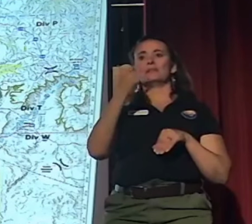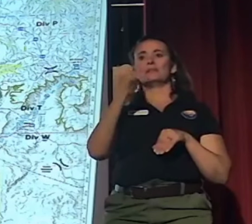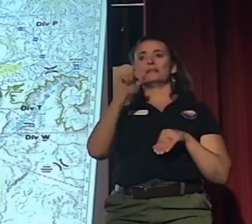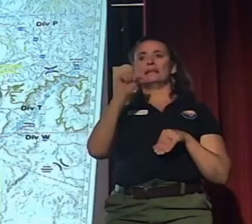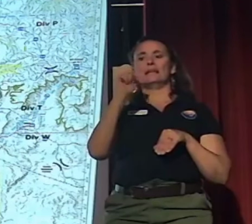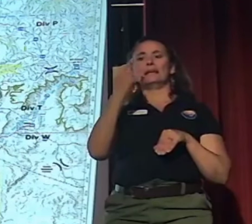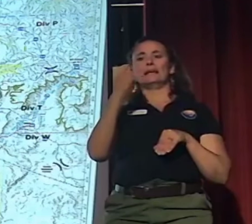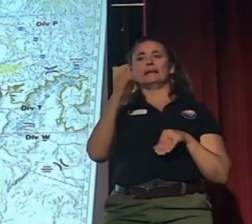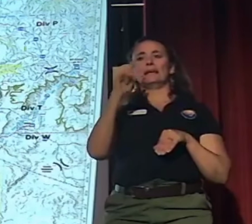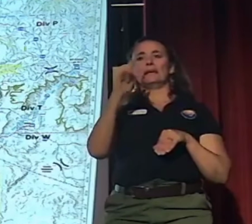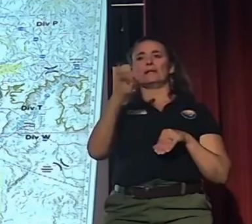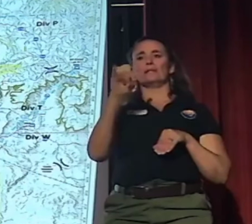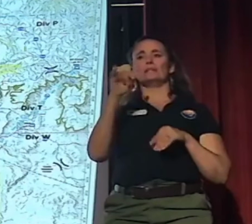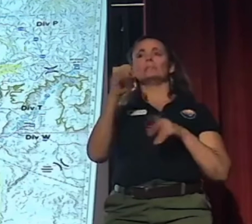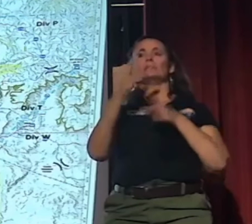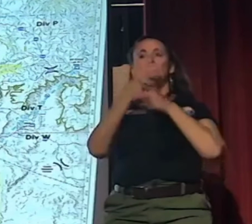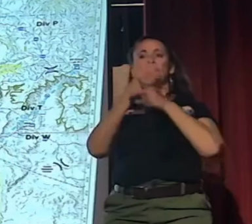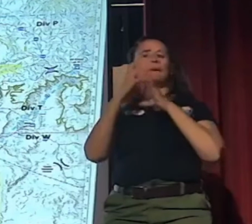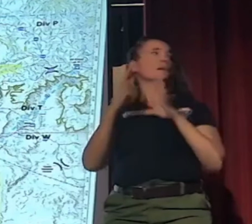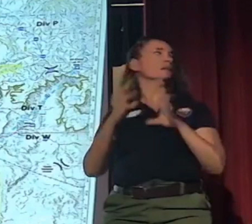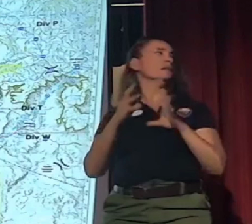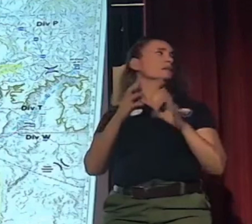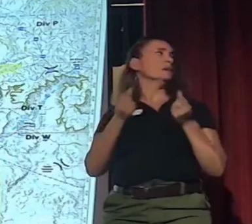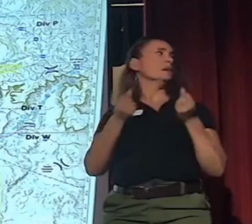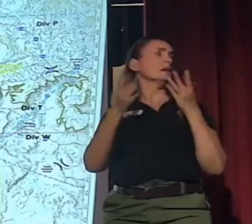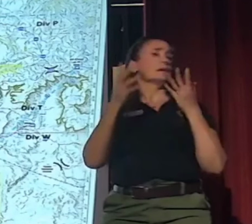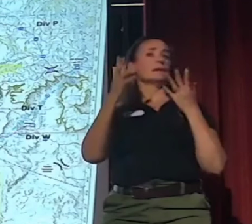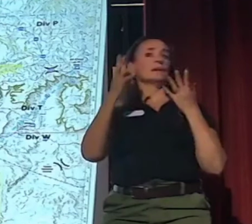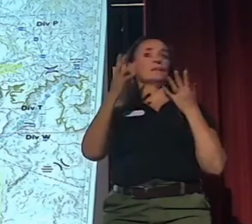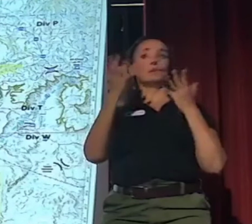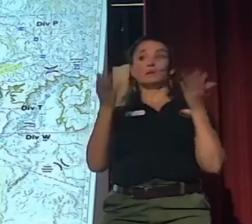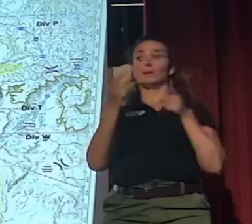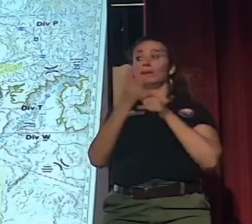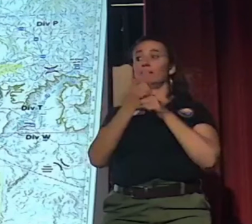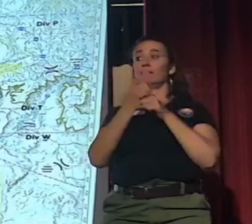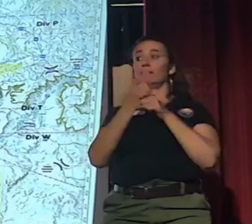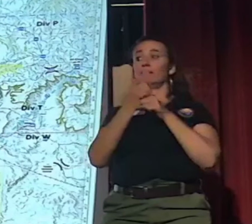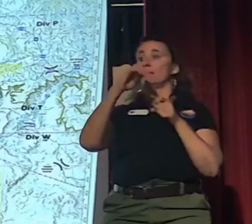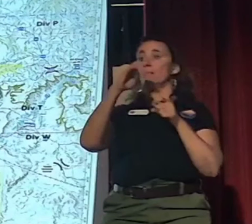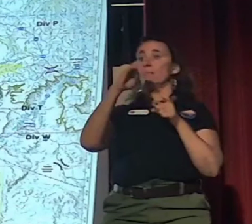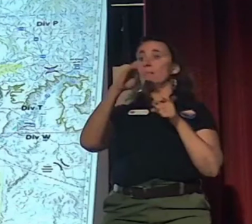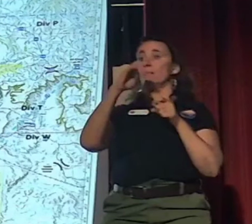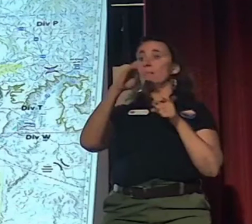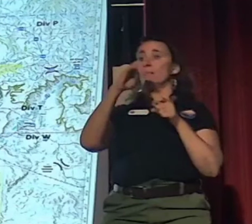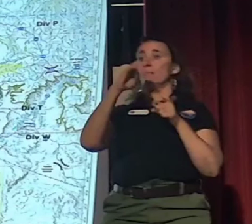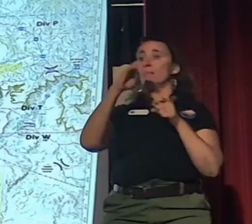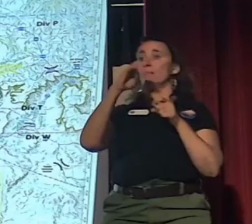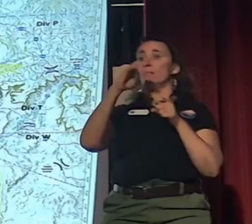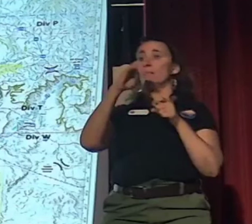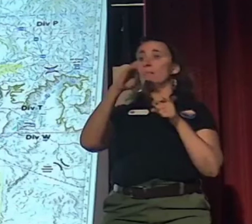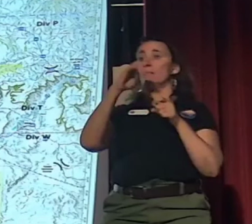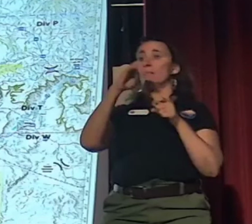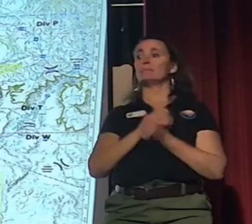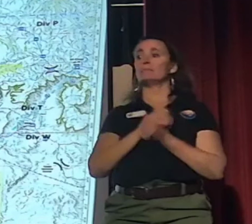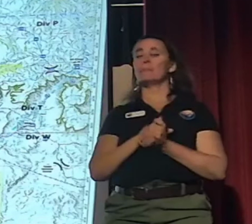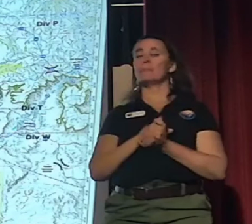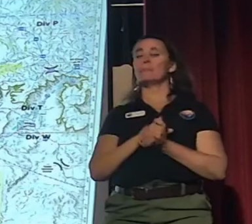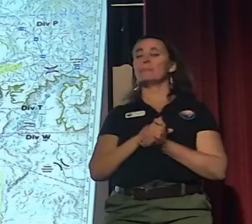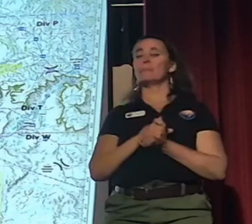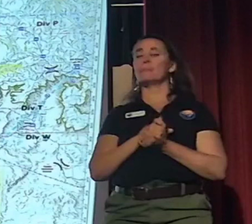Supervisor. How many of you here are from Pine and Strawberry? Okay, most of